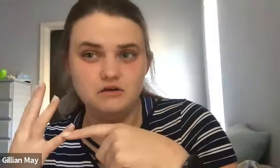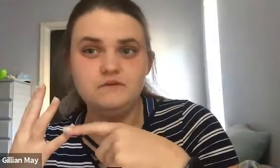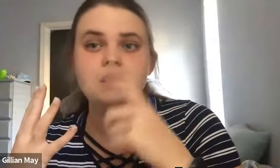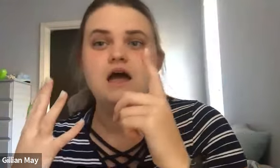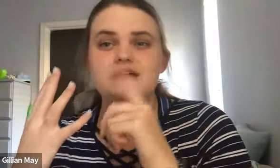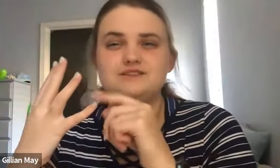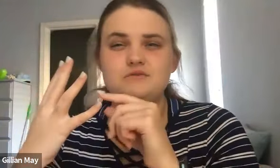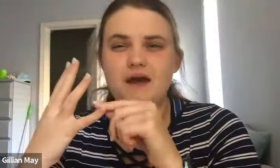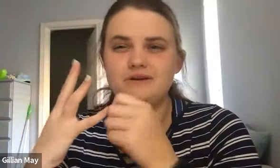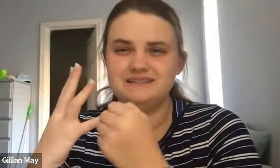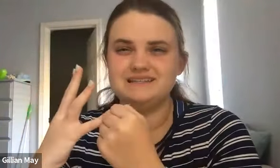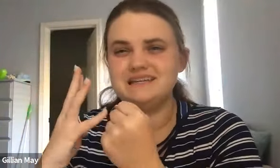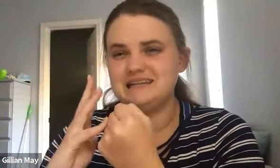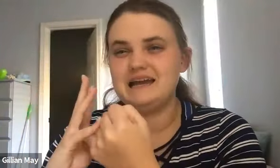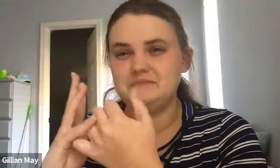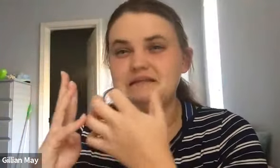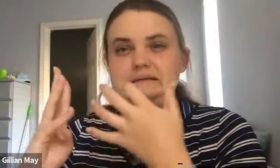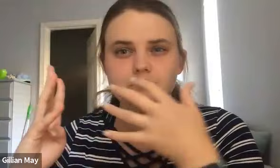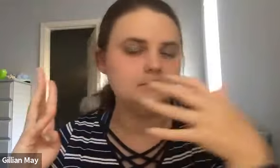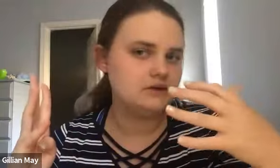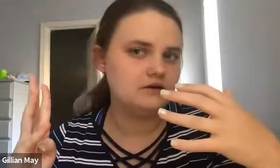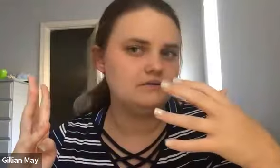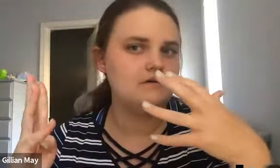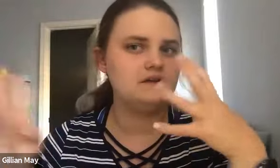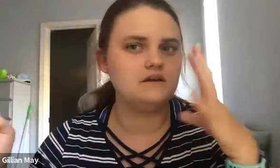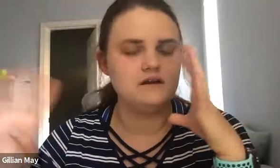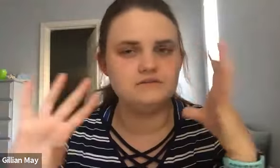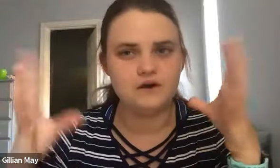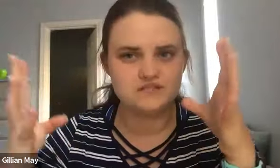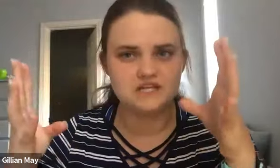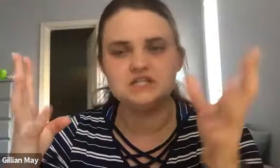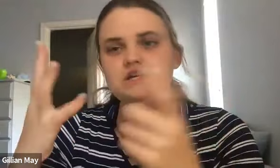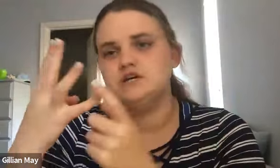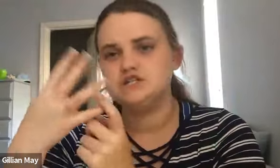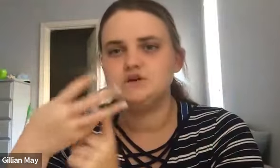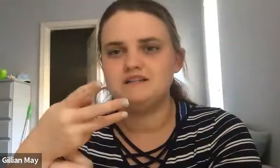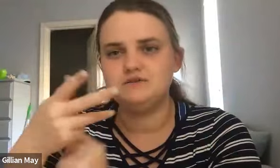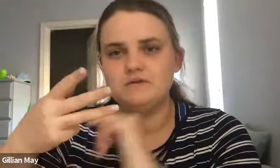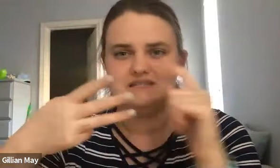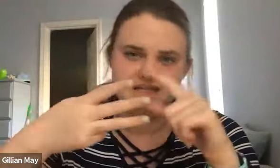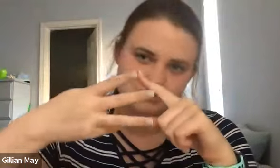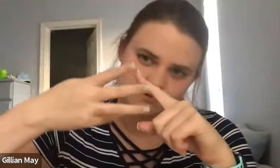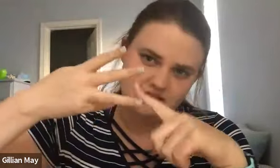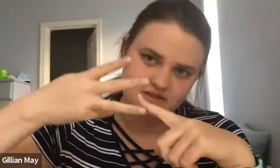itself. And so that one does tend to kind of be a little bit bigger of like a kind of conversation. So I do only see us going through like these